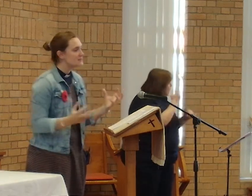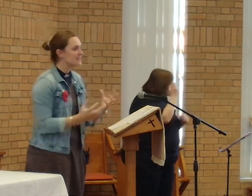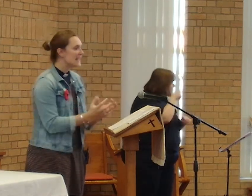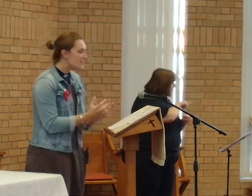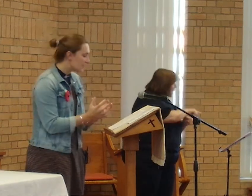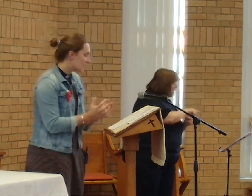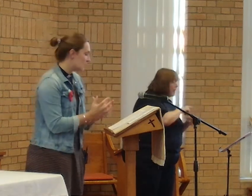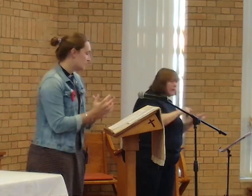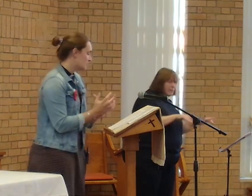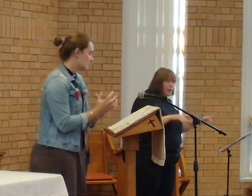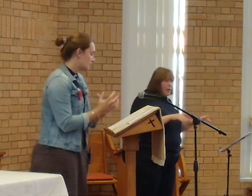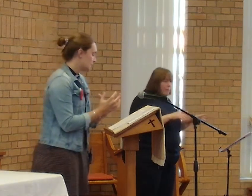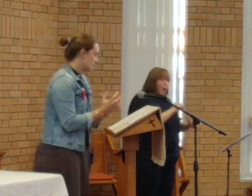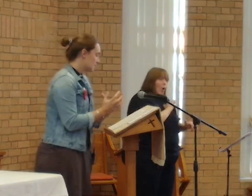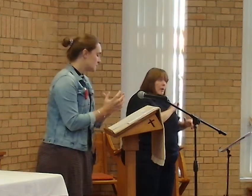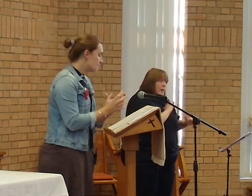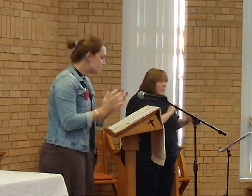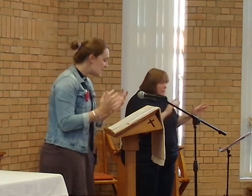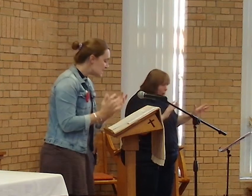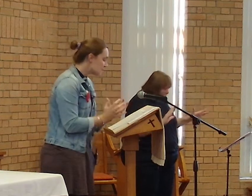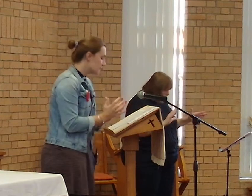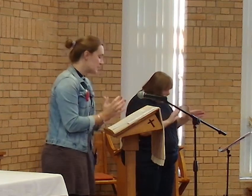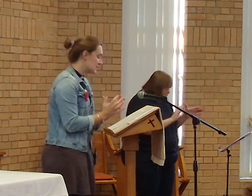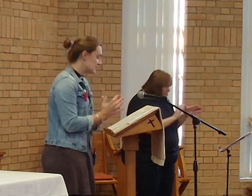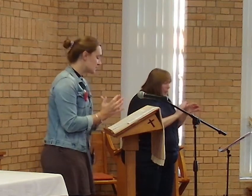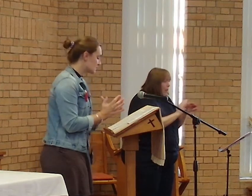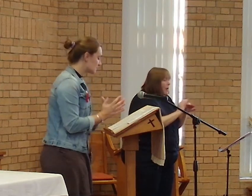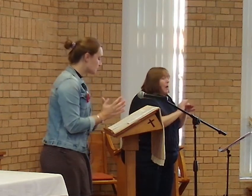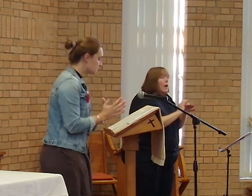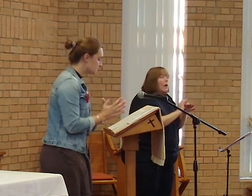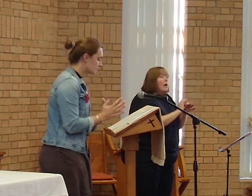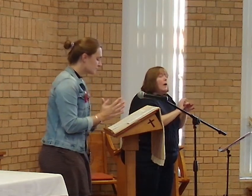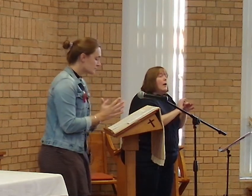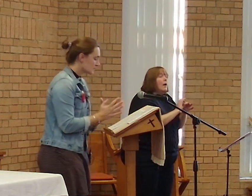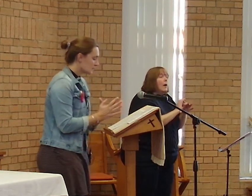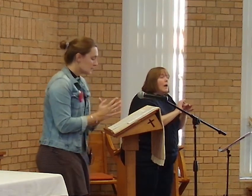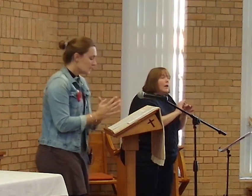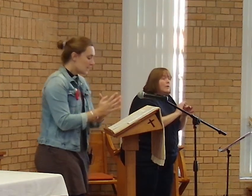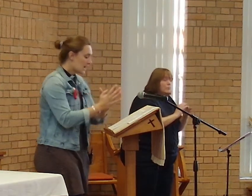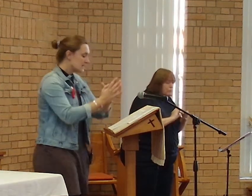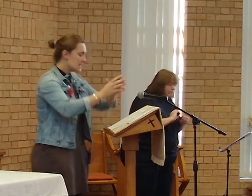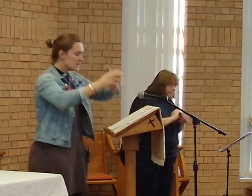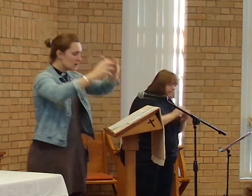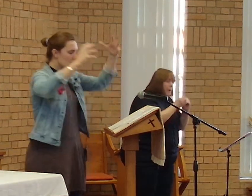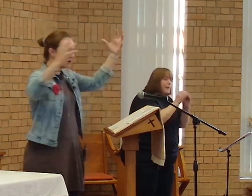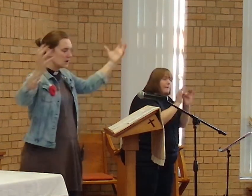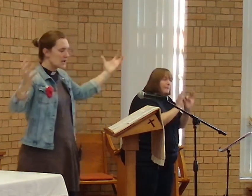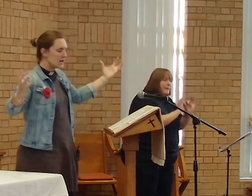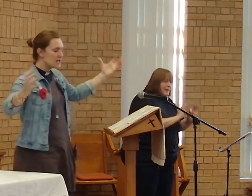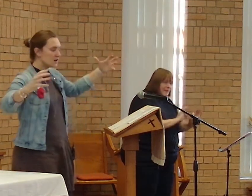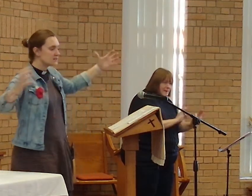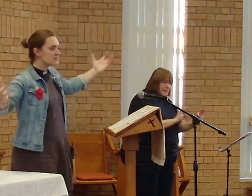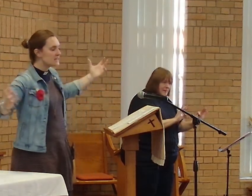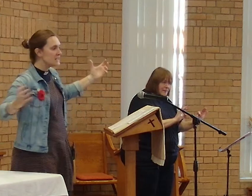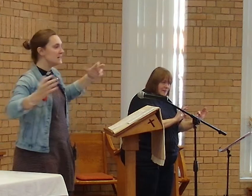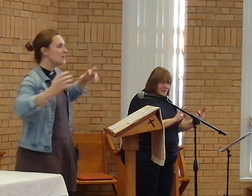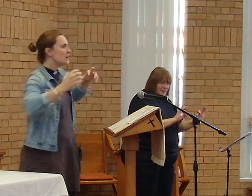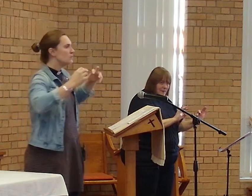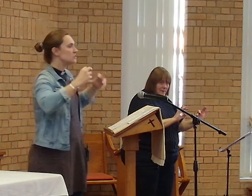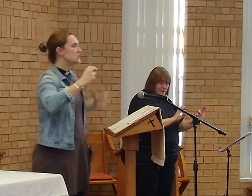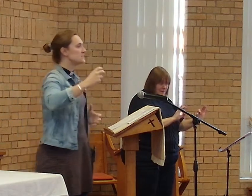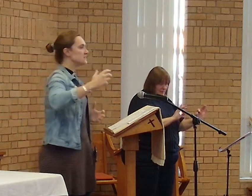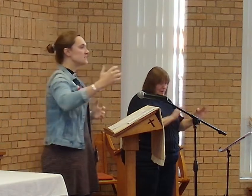but to come together, to make for peace. And in our